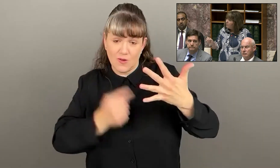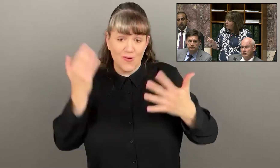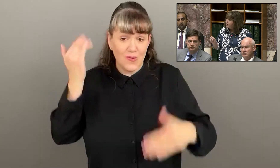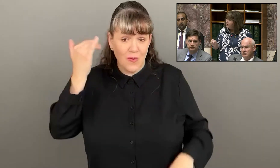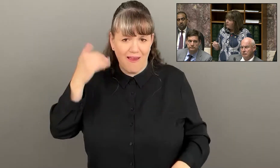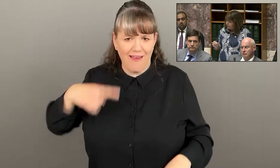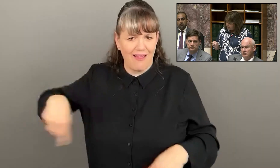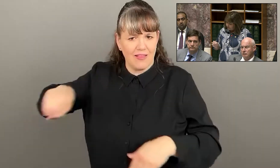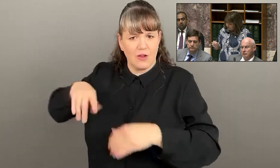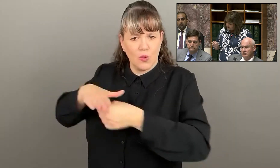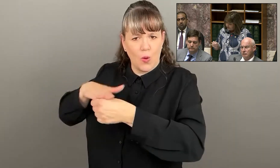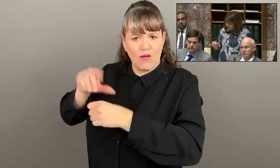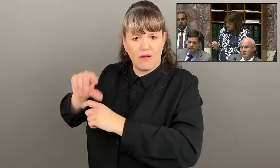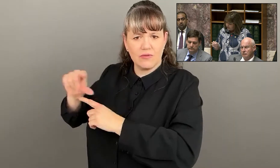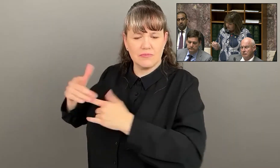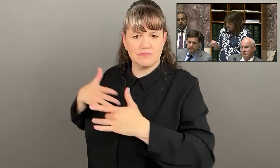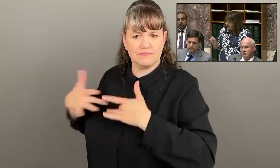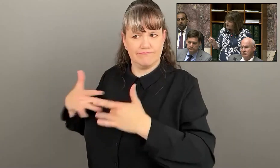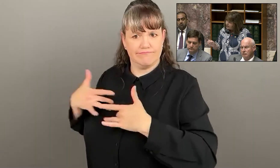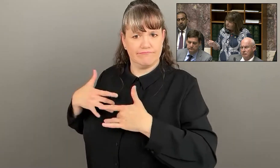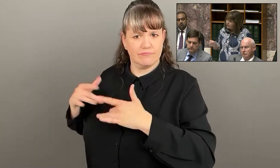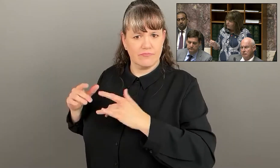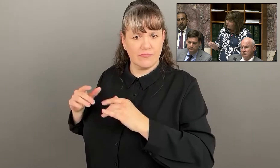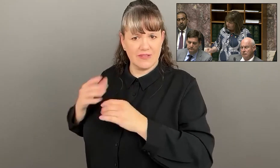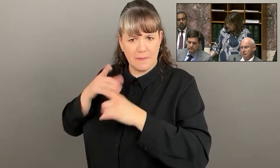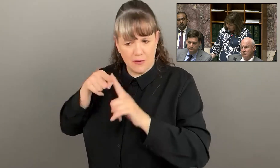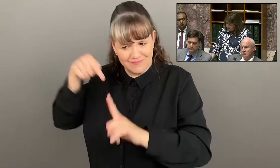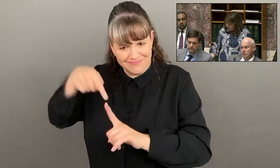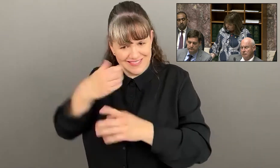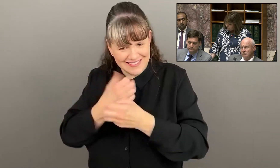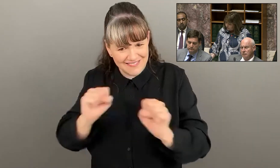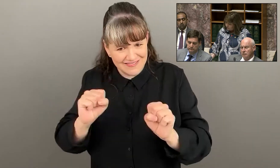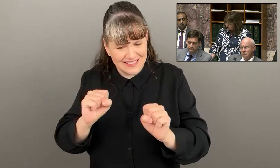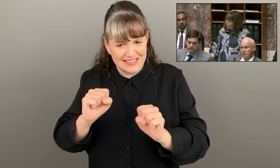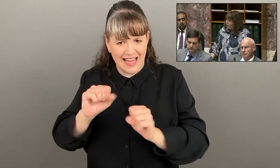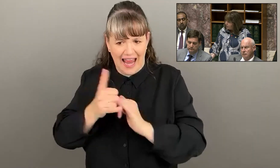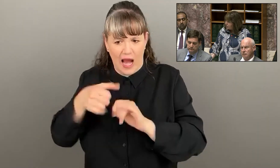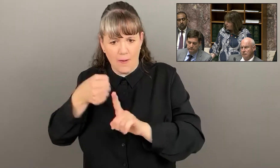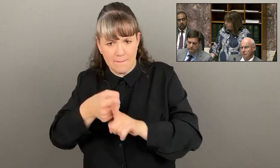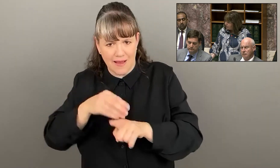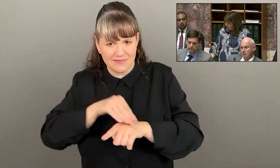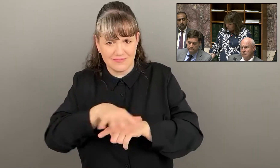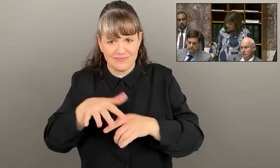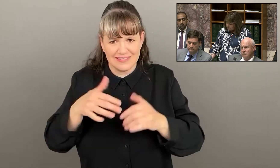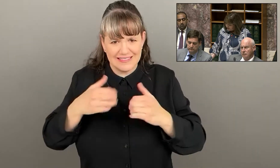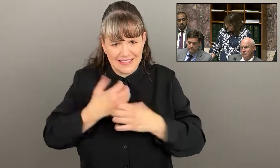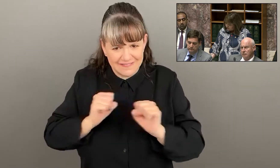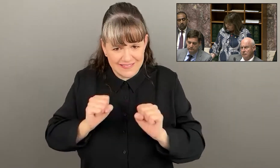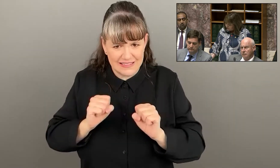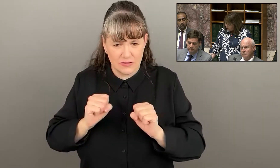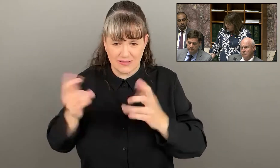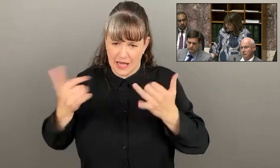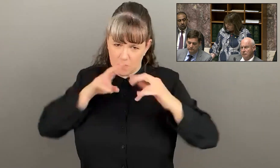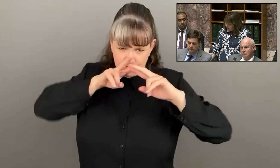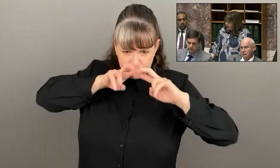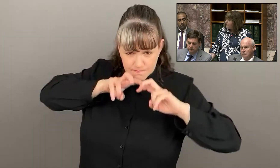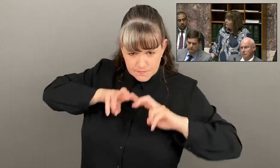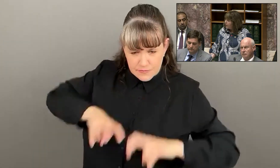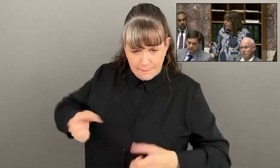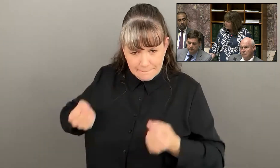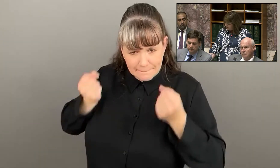a multi-year assessment and extensive engagement with Squamish Nation, the District of